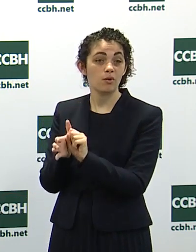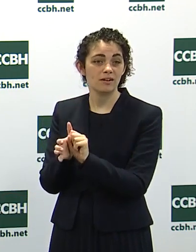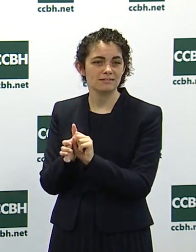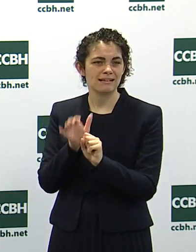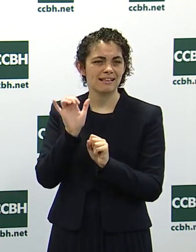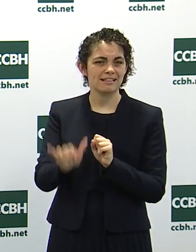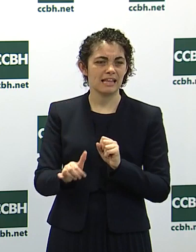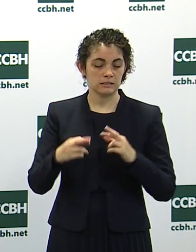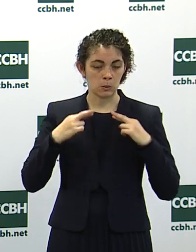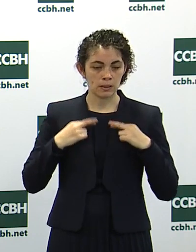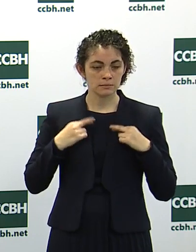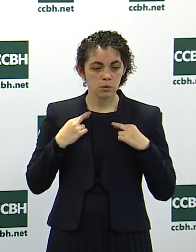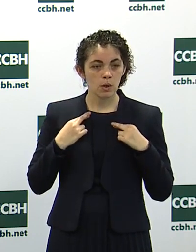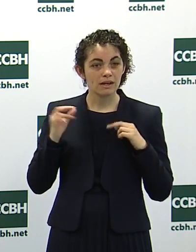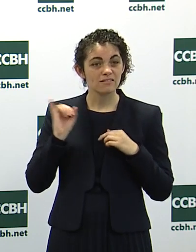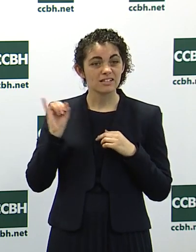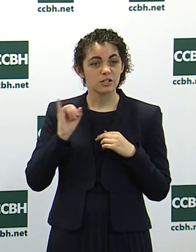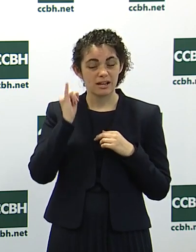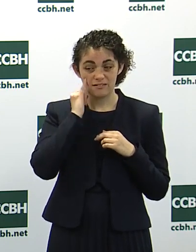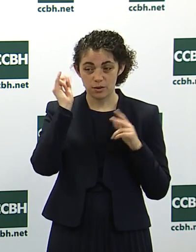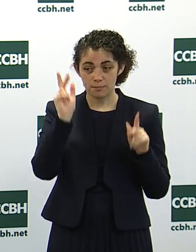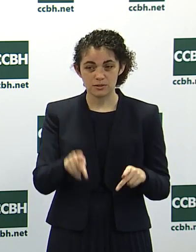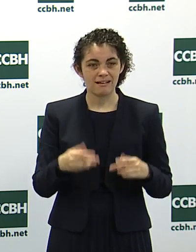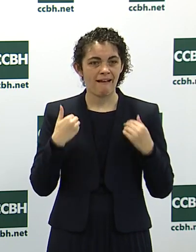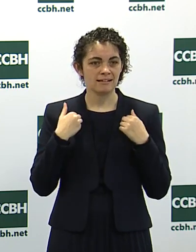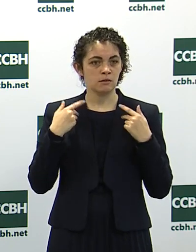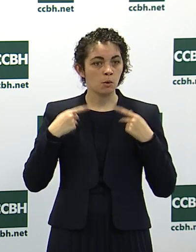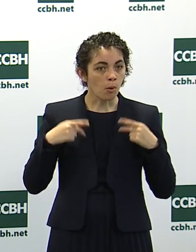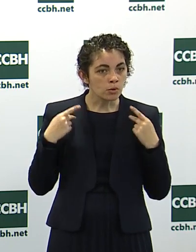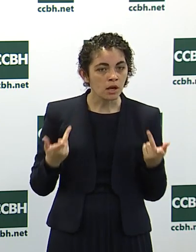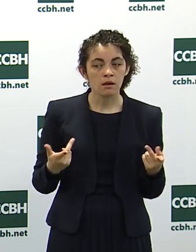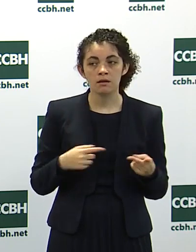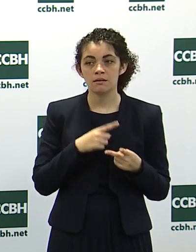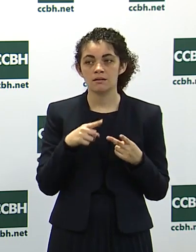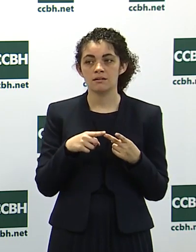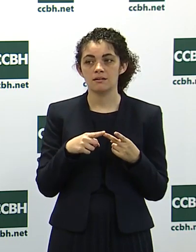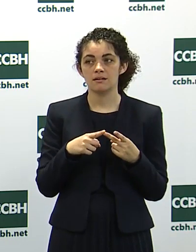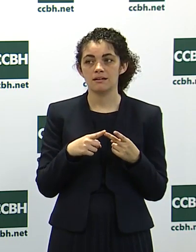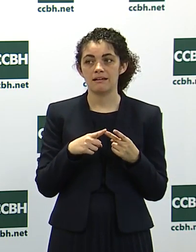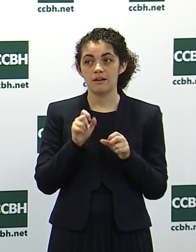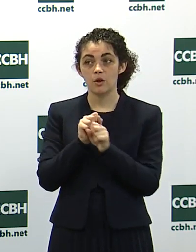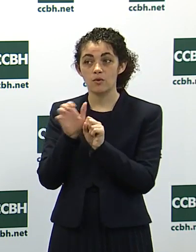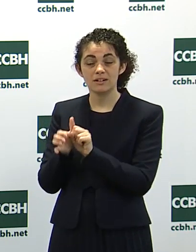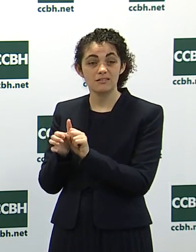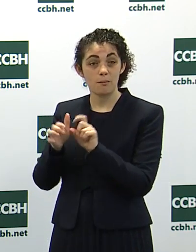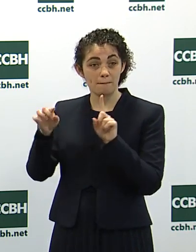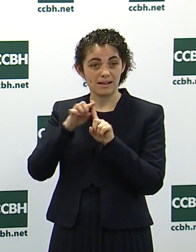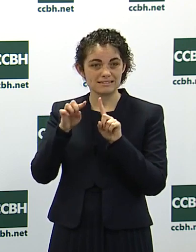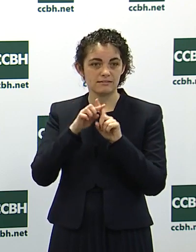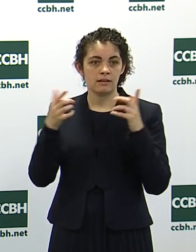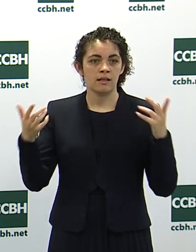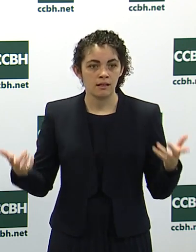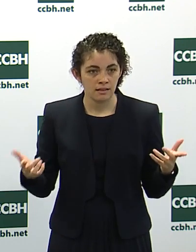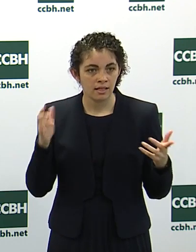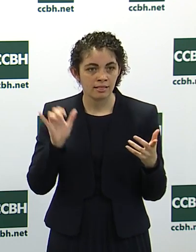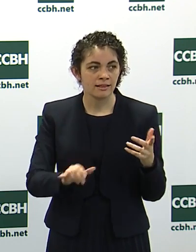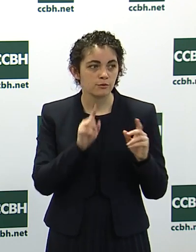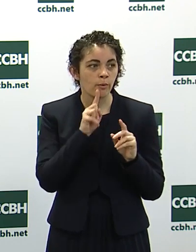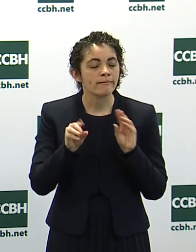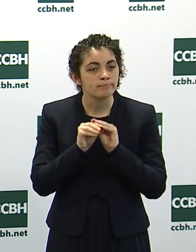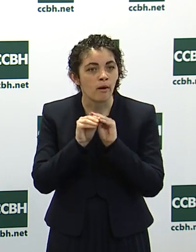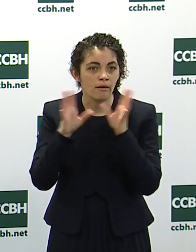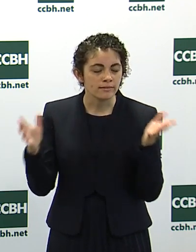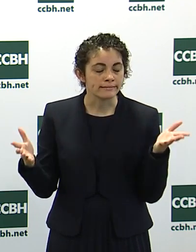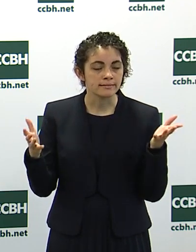It's a respiratory infection, and if someone has pneumonia and they're COVID-19 positive, well, that's a very